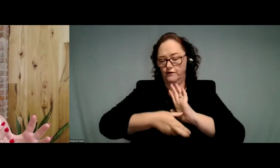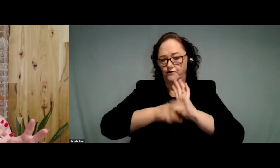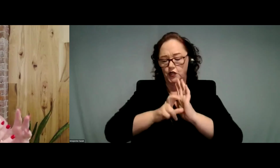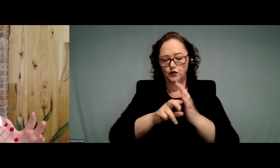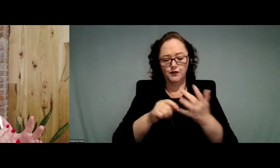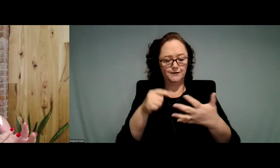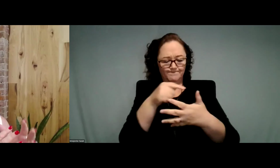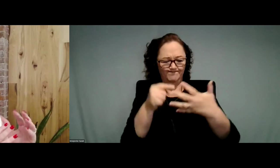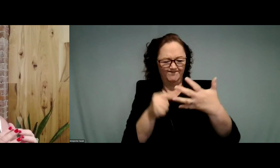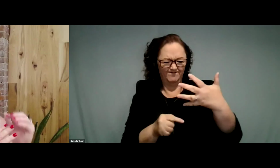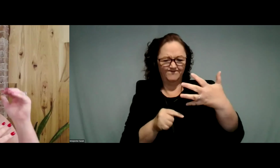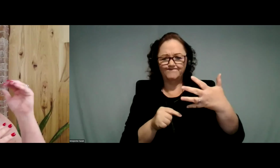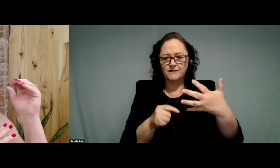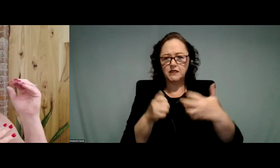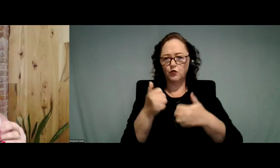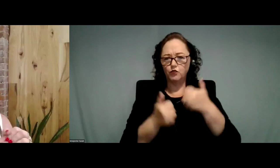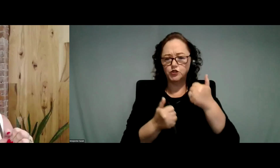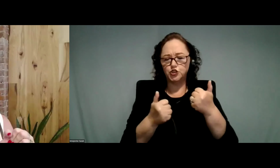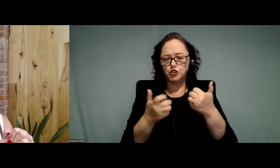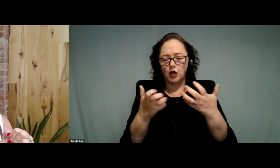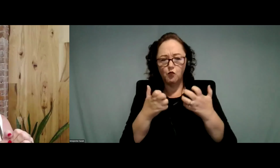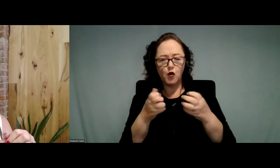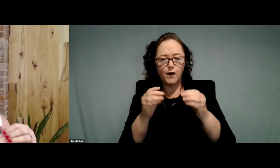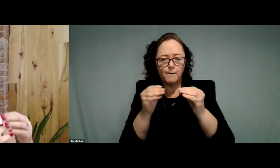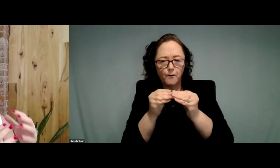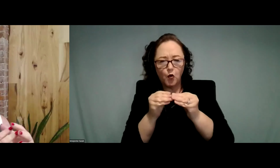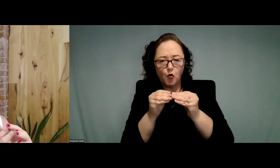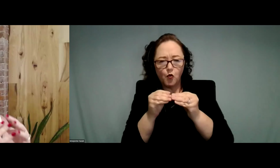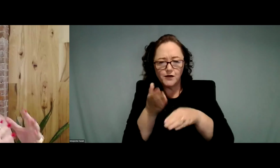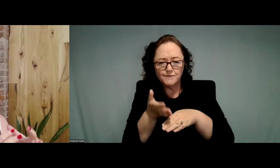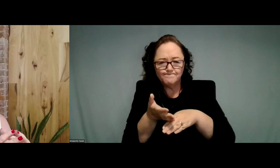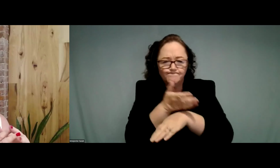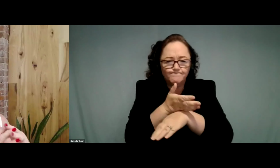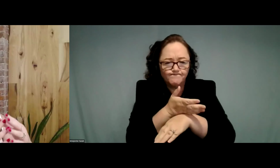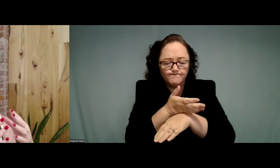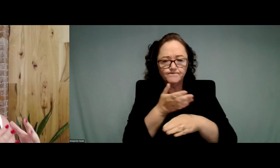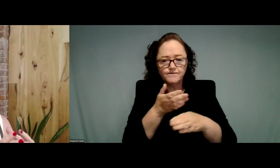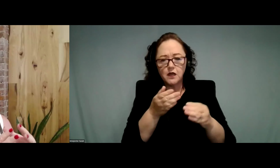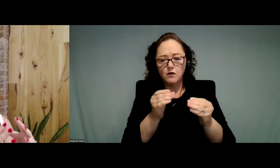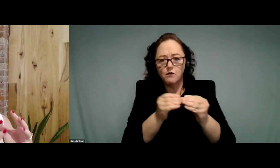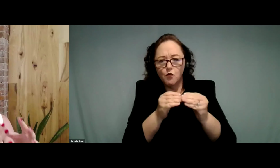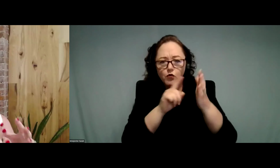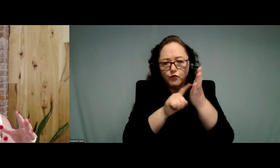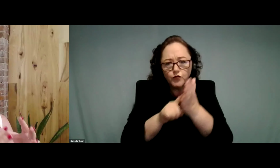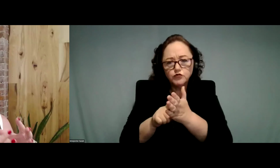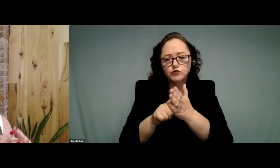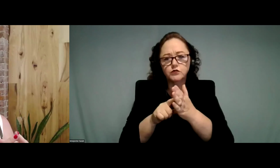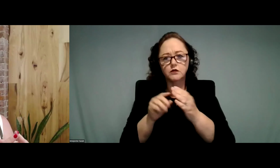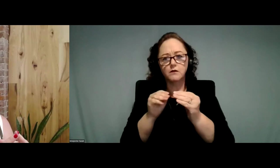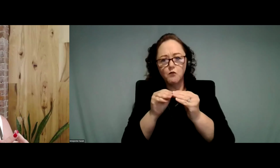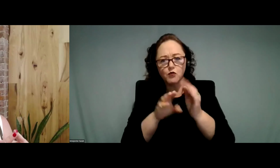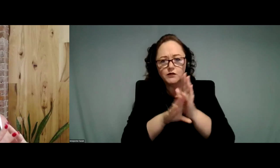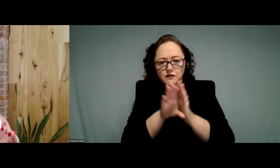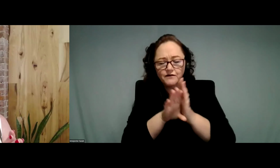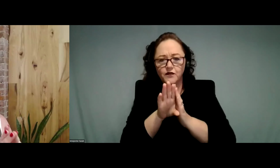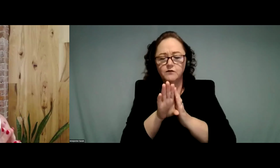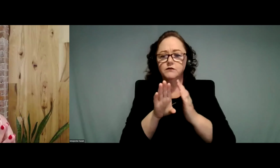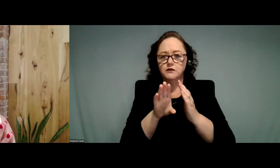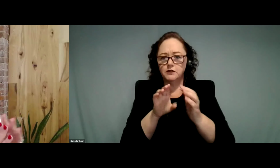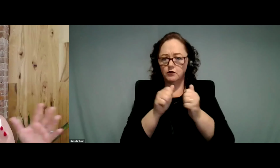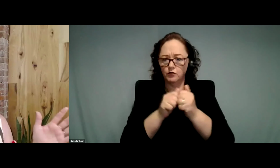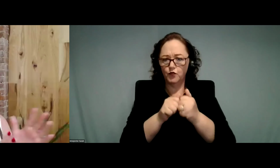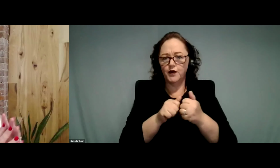on? Which one of these do I want to grow just a little bit more? Do some more research and development around these 7 Ps. Of course,